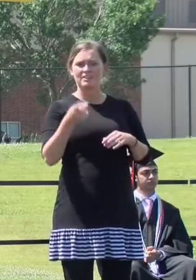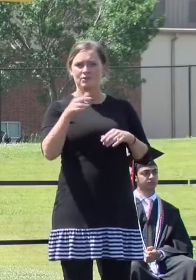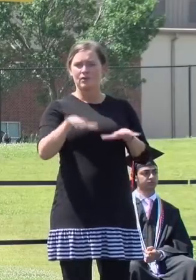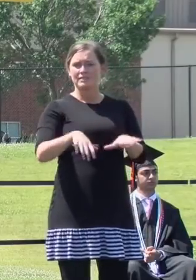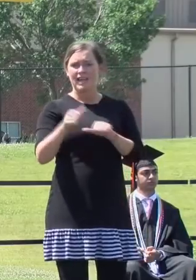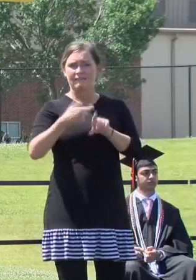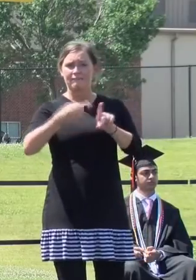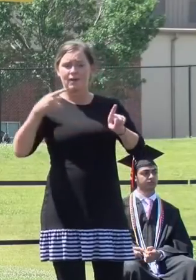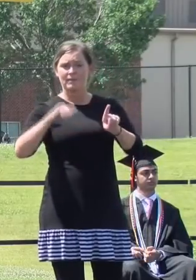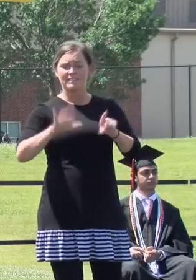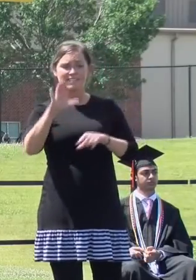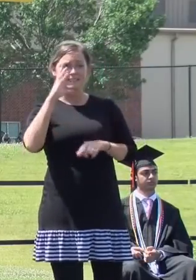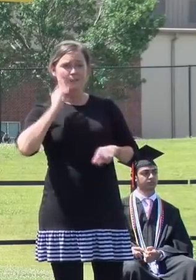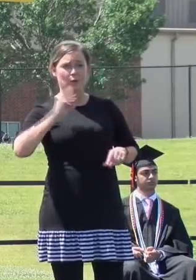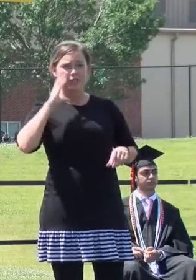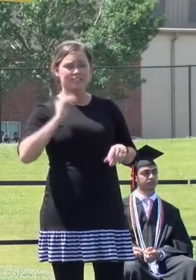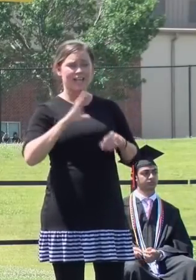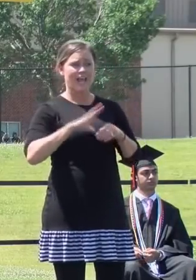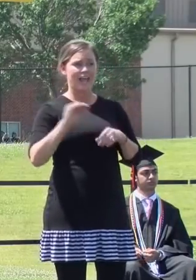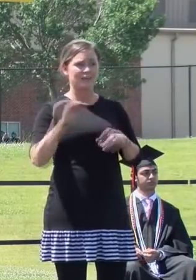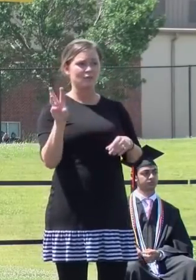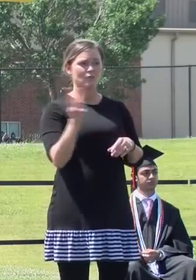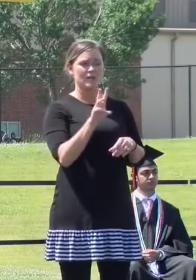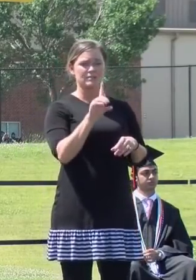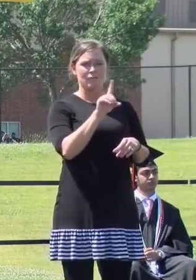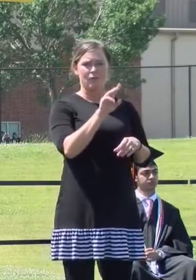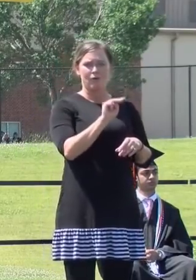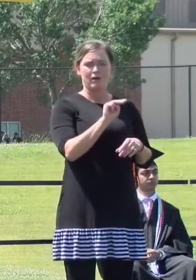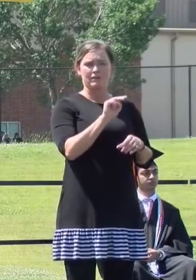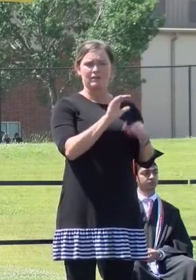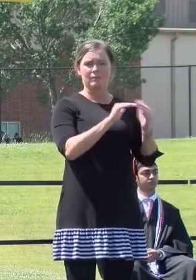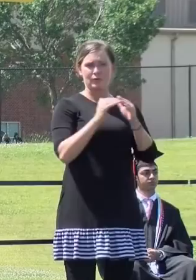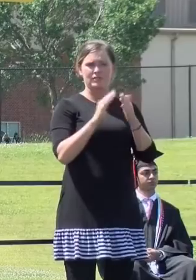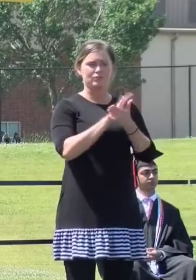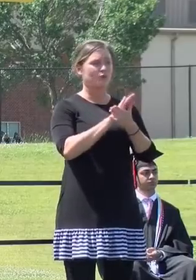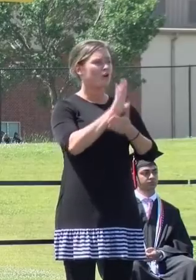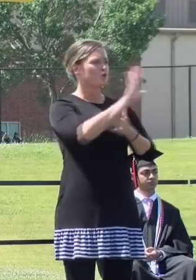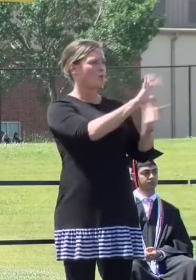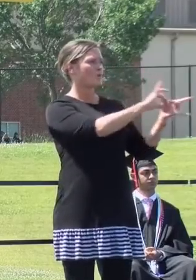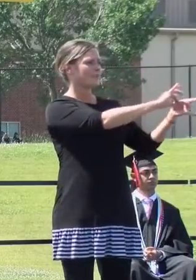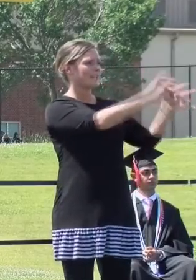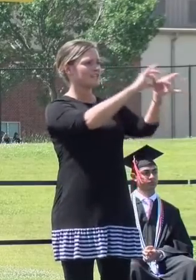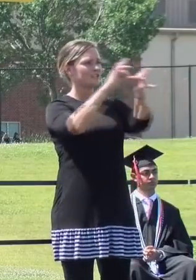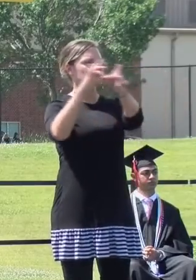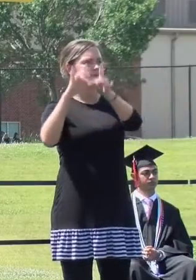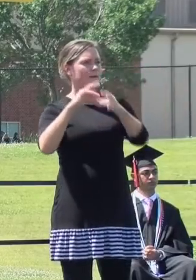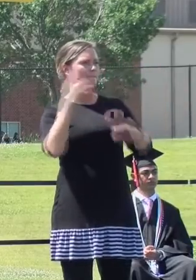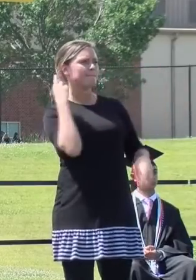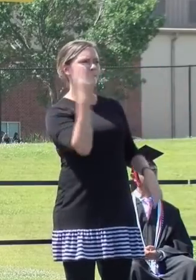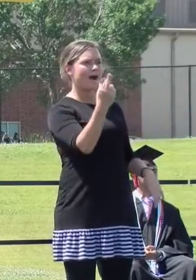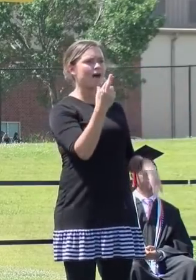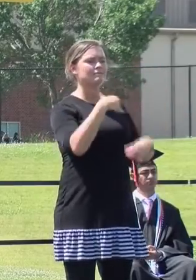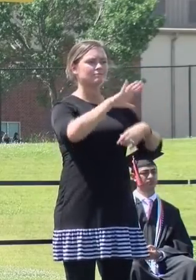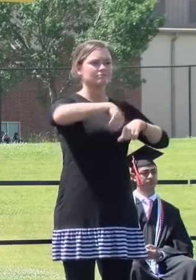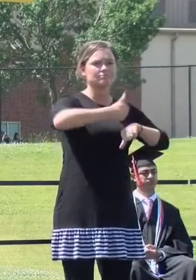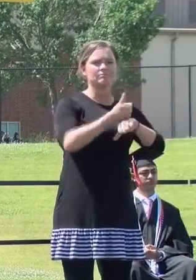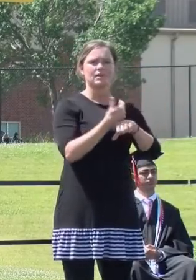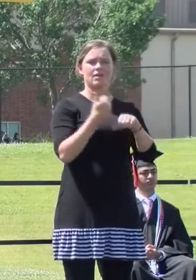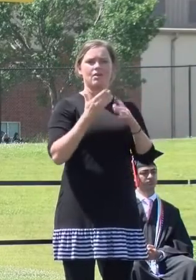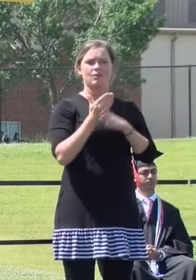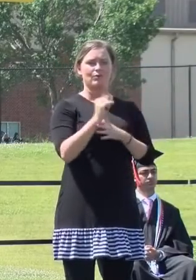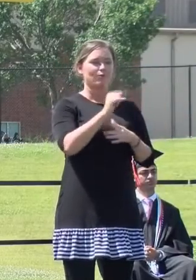from your experience in the West Des Moines Community School District is your relationships. Bonds formed